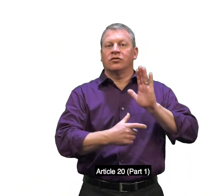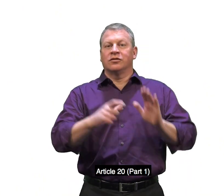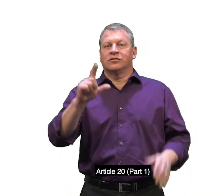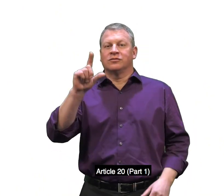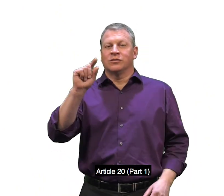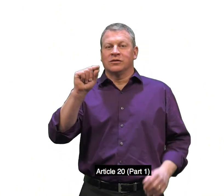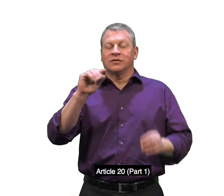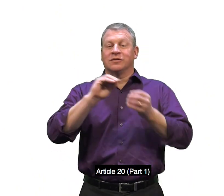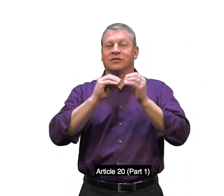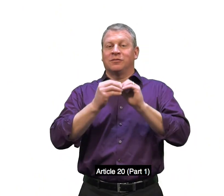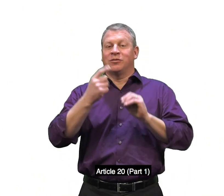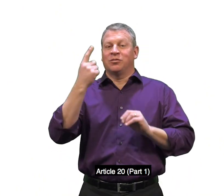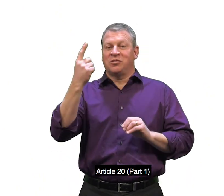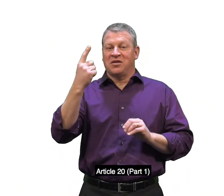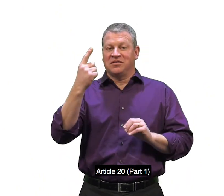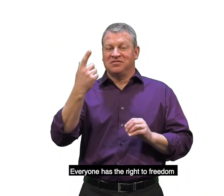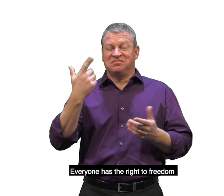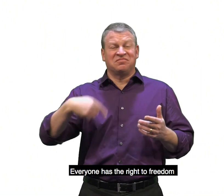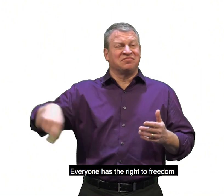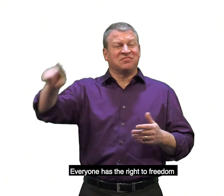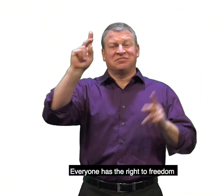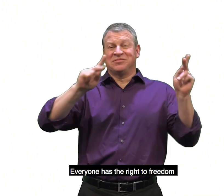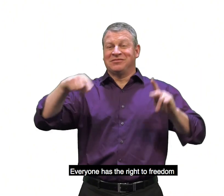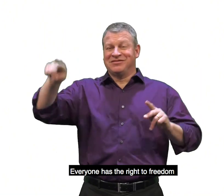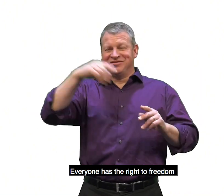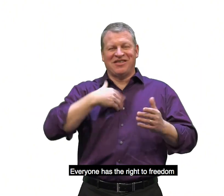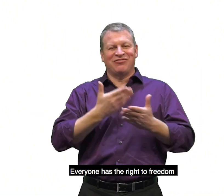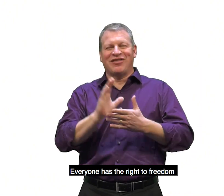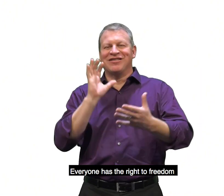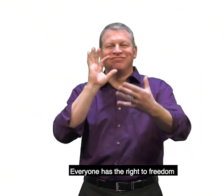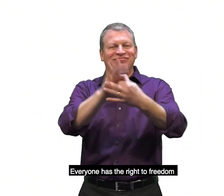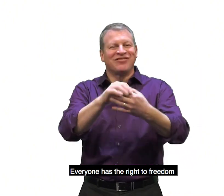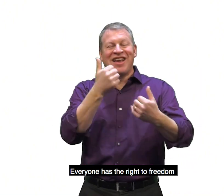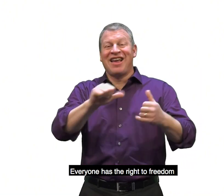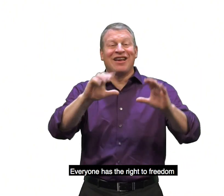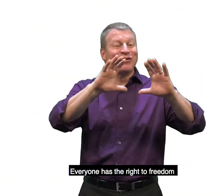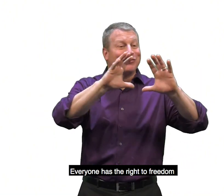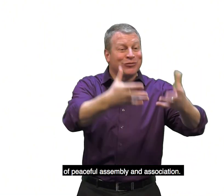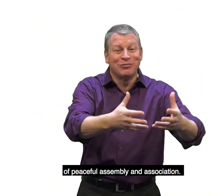Article 20, Part 1. Everyone has the right to freedom of